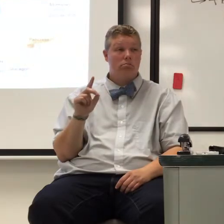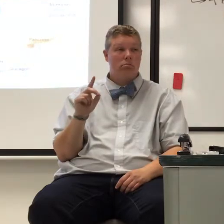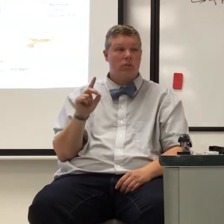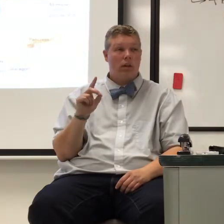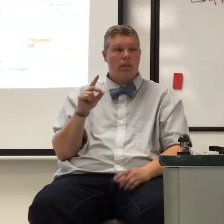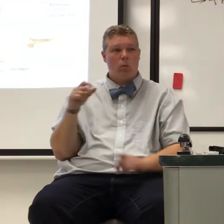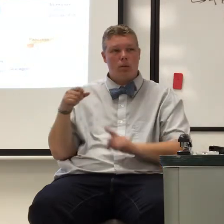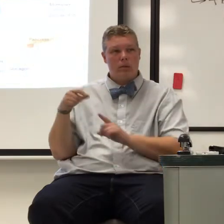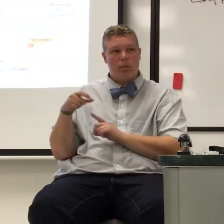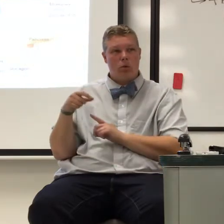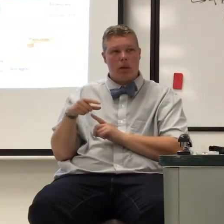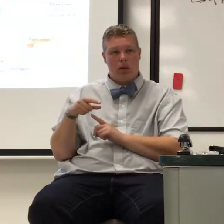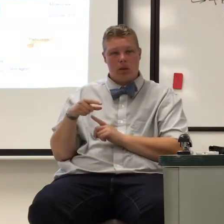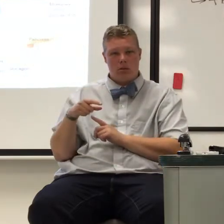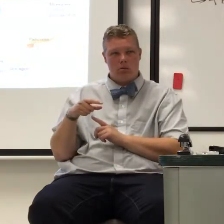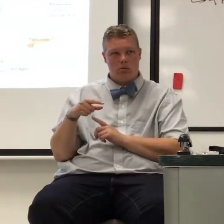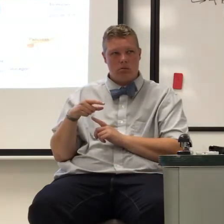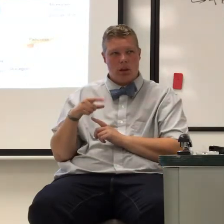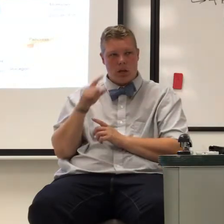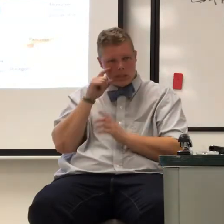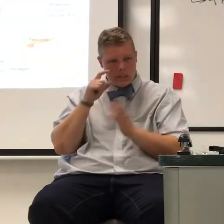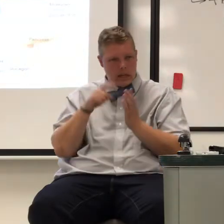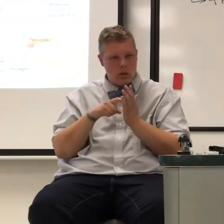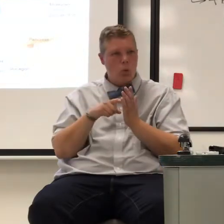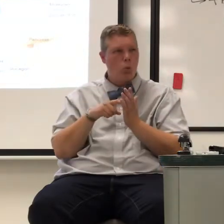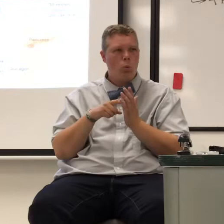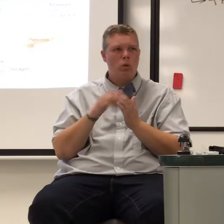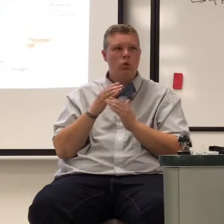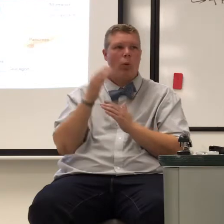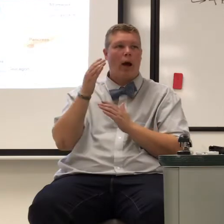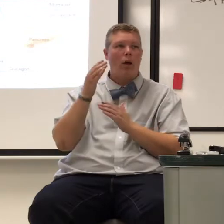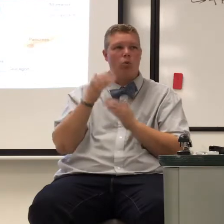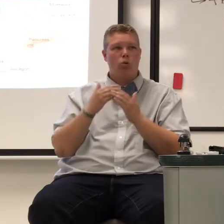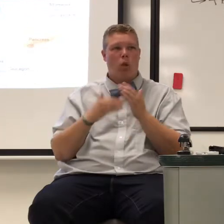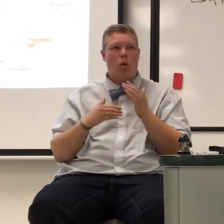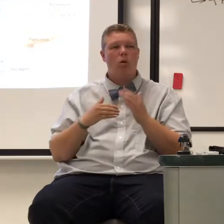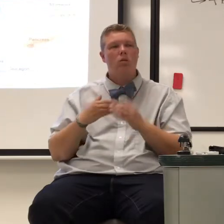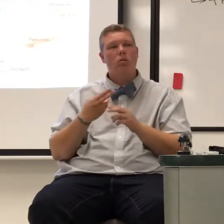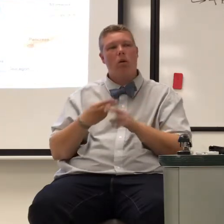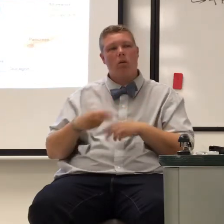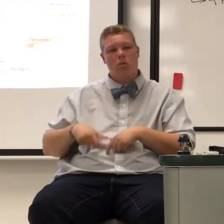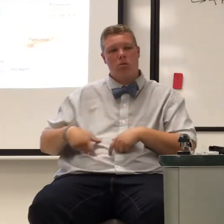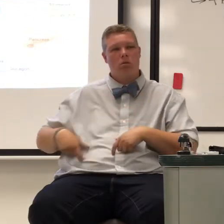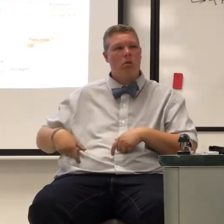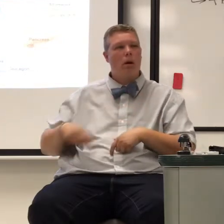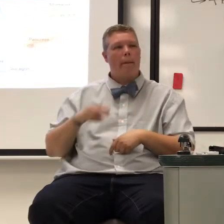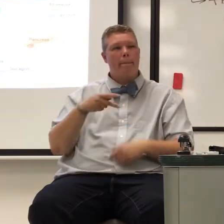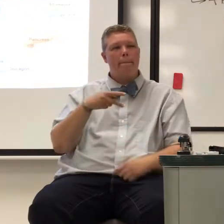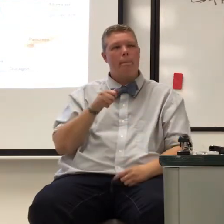that's stimulated that can detect this imbalance is the pancreas.